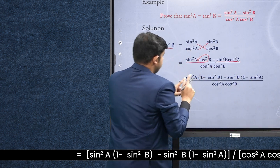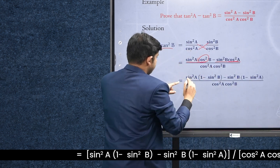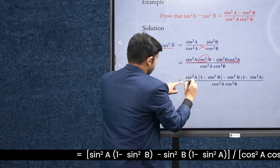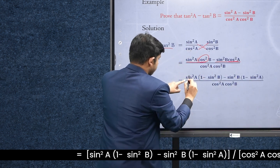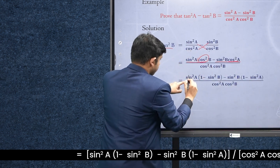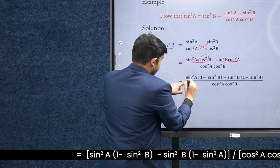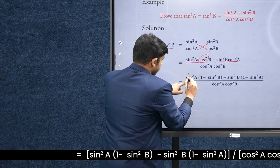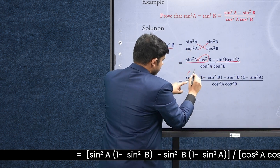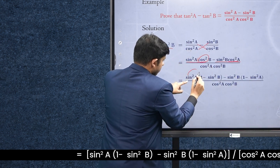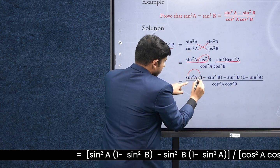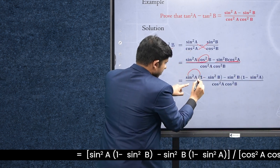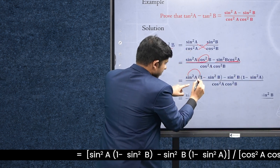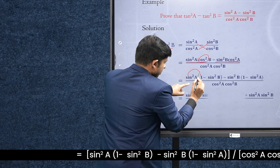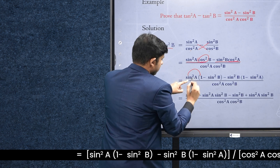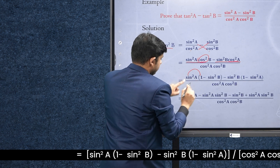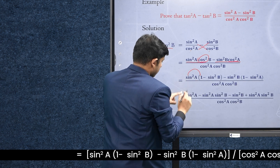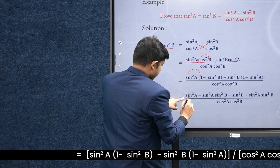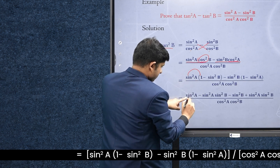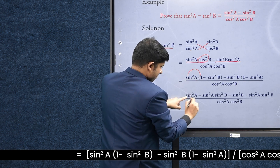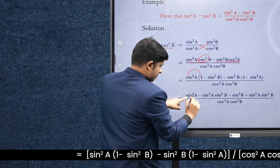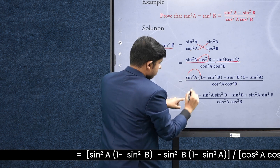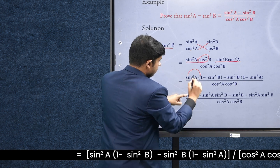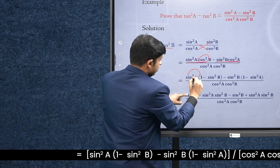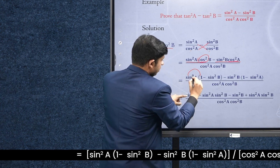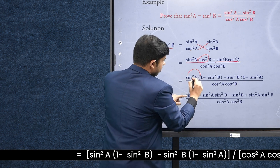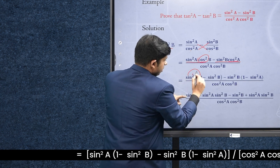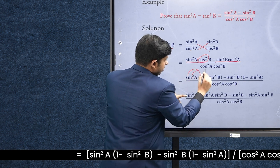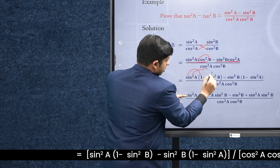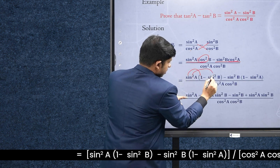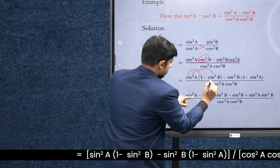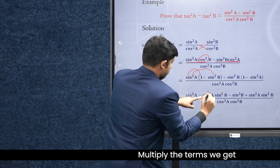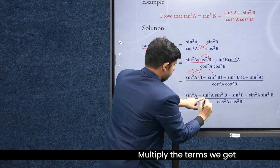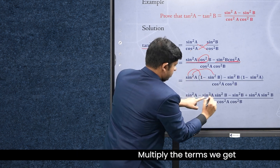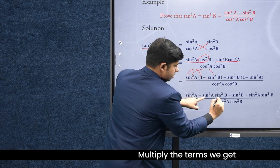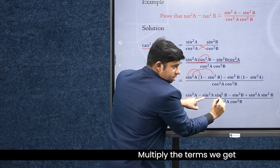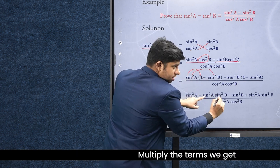sin square A by cos square A into cos square B. Multiplying the terms, we get